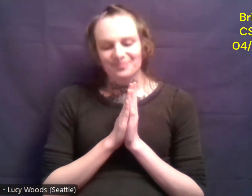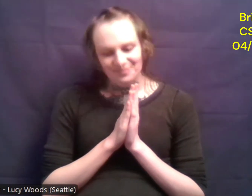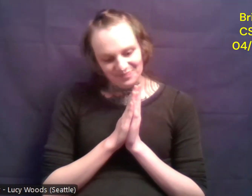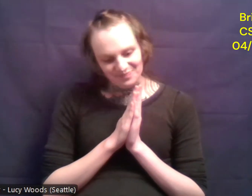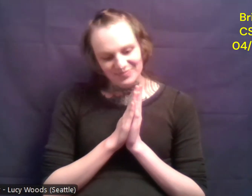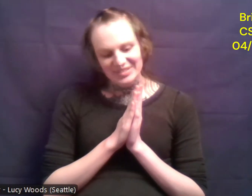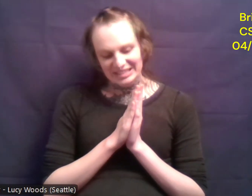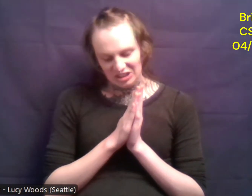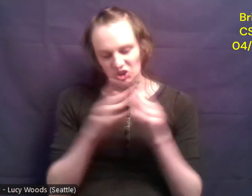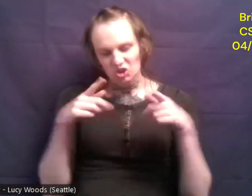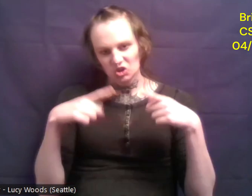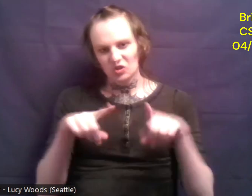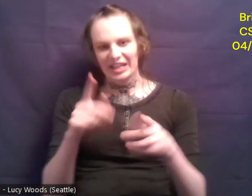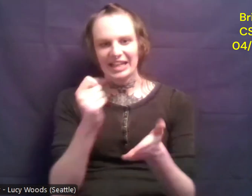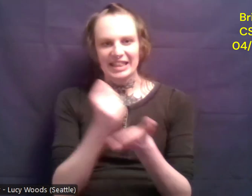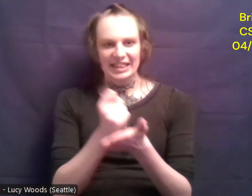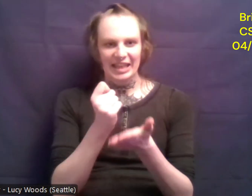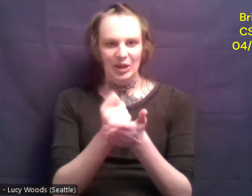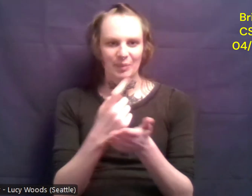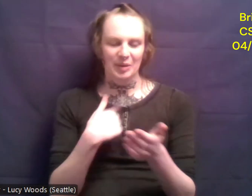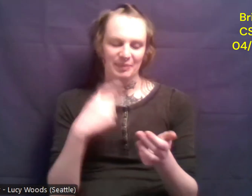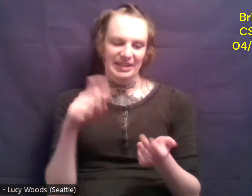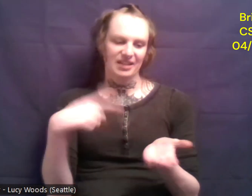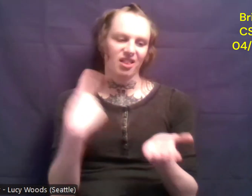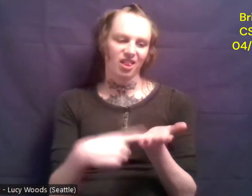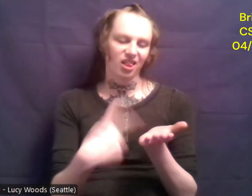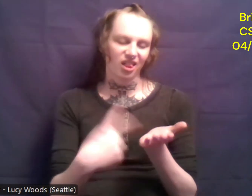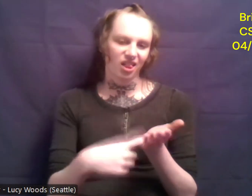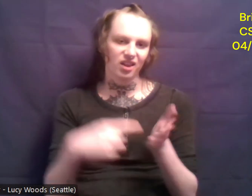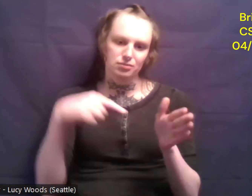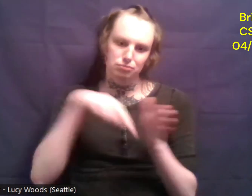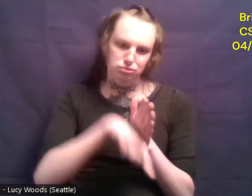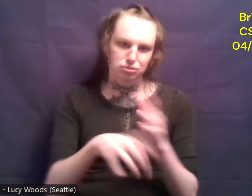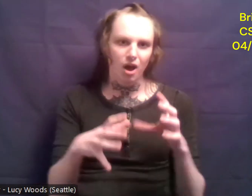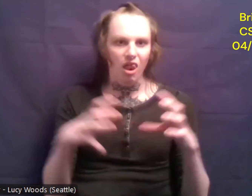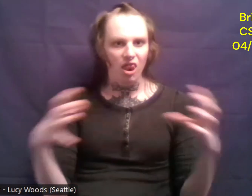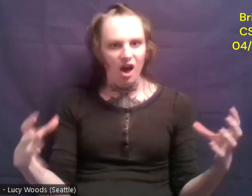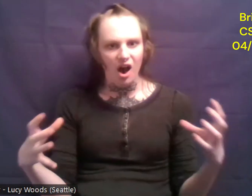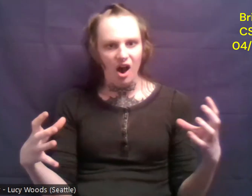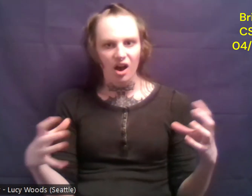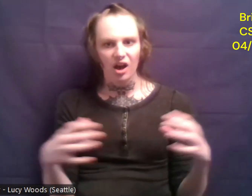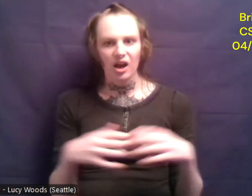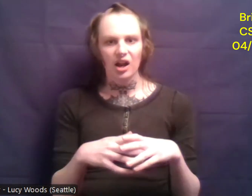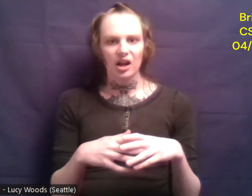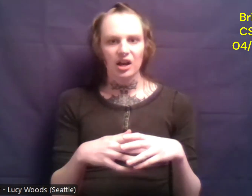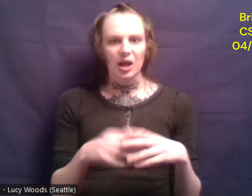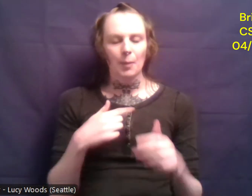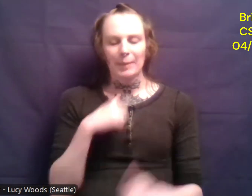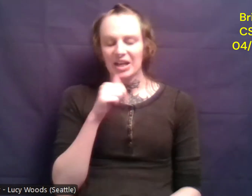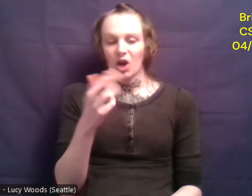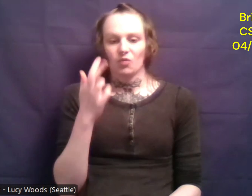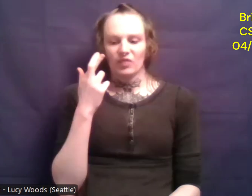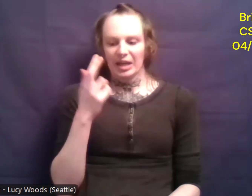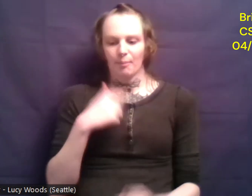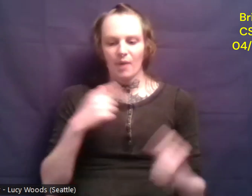therapy. I've had to talk about those a lot in therapy. Like I didn't realize the damage that I would actually end up doing to